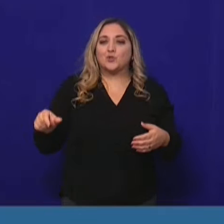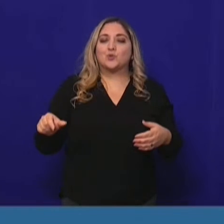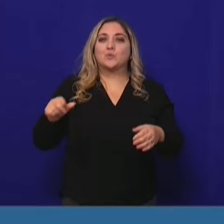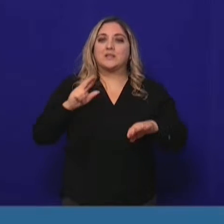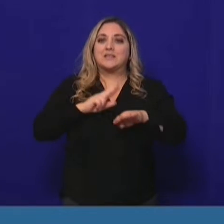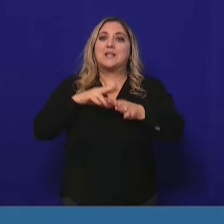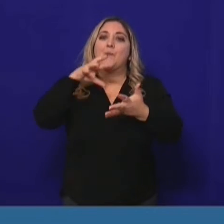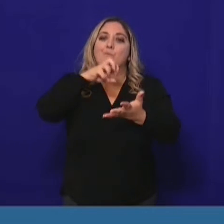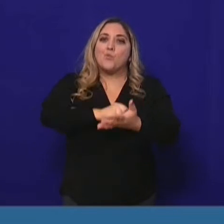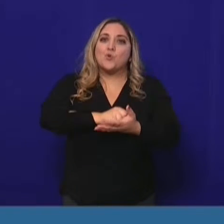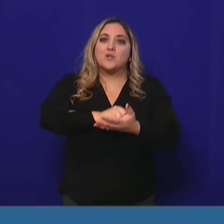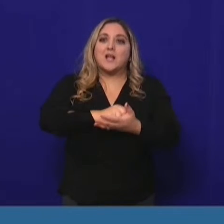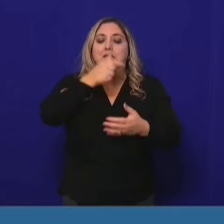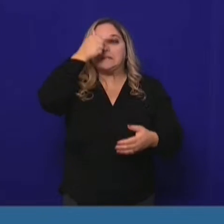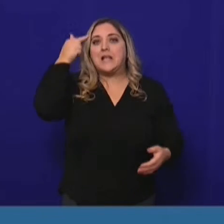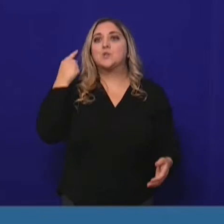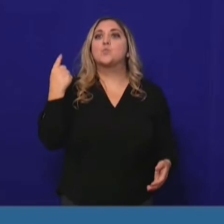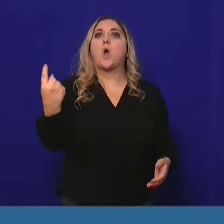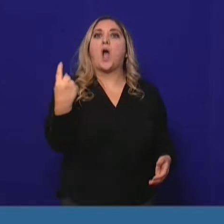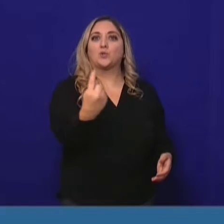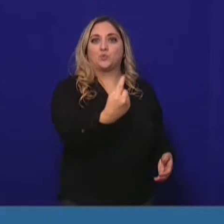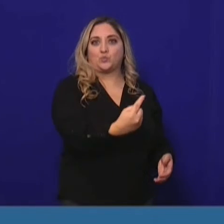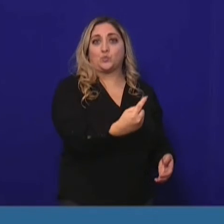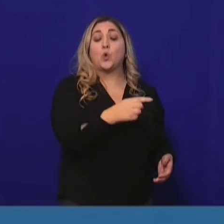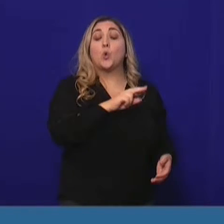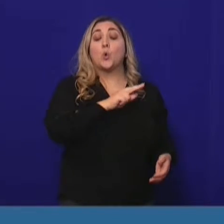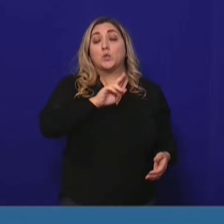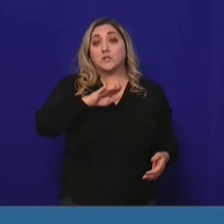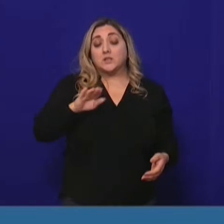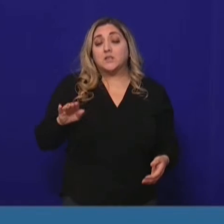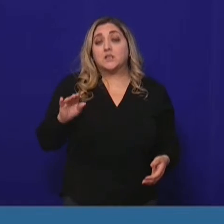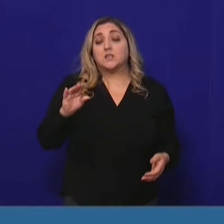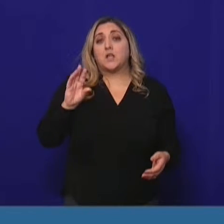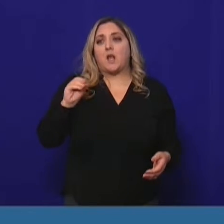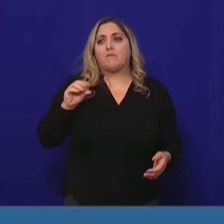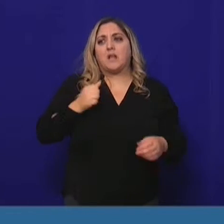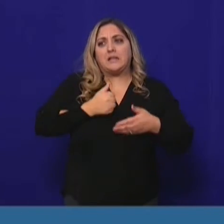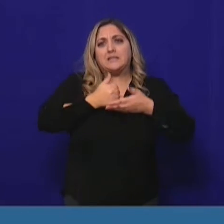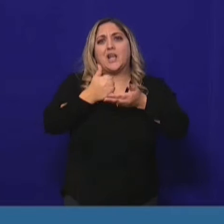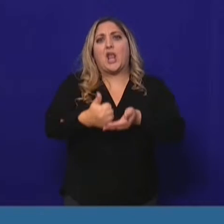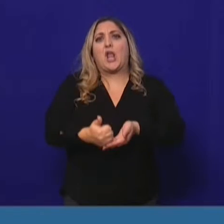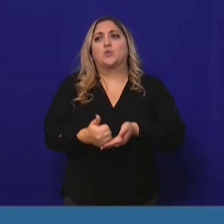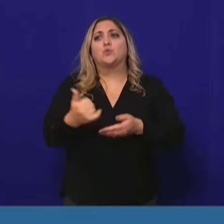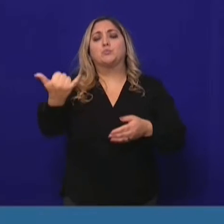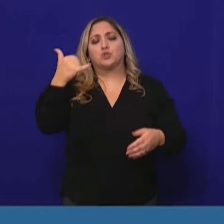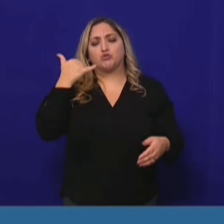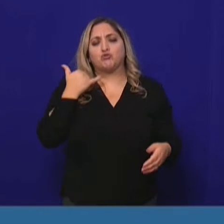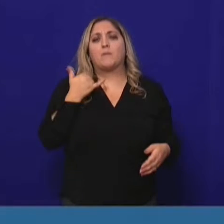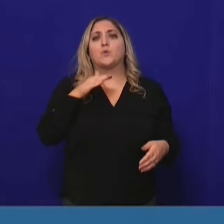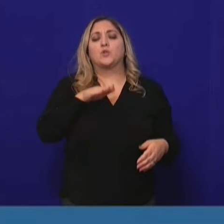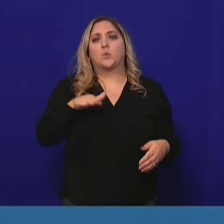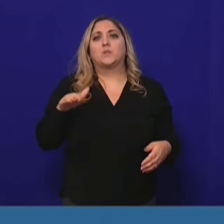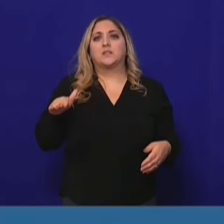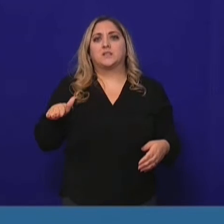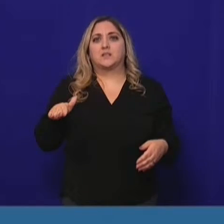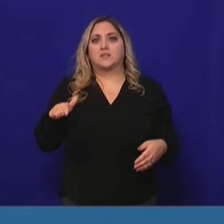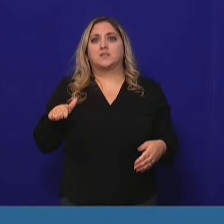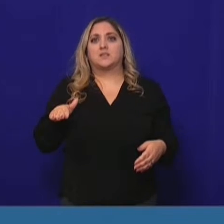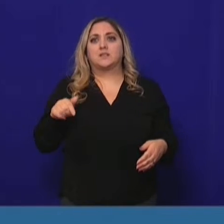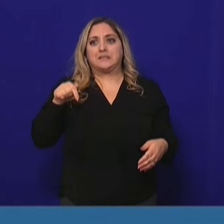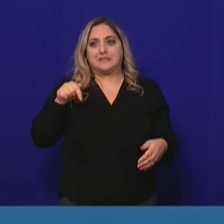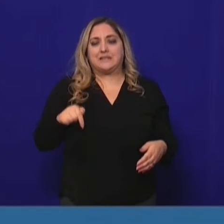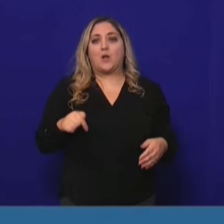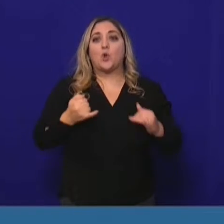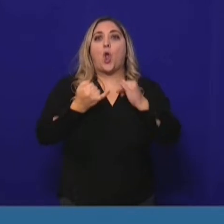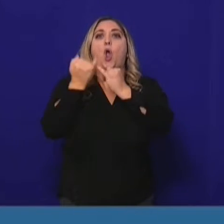jista' propju jibbukkja t-test ukoll u għandna nies li huma dedikati propju biex huma jkunu qegħdin iċemplu lil dawn in-nies li jkunu qegħdin jagħmlu